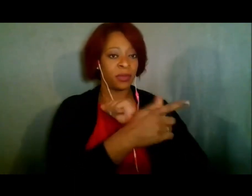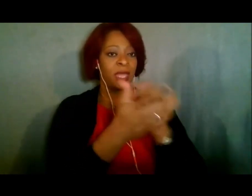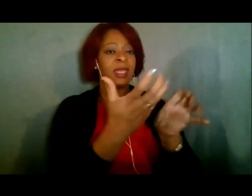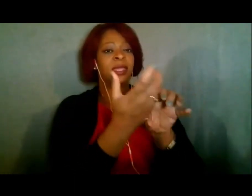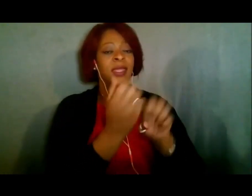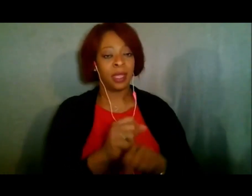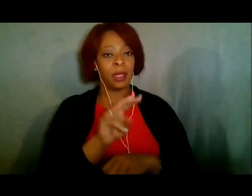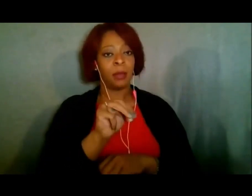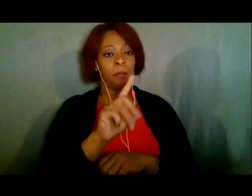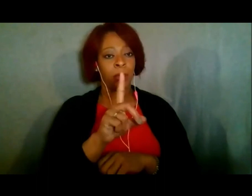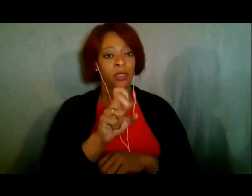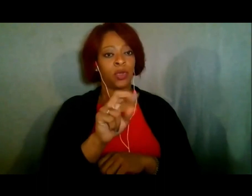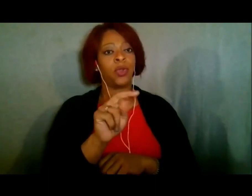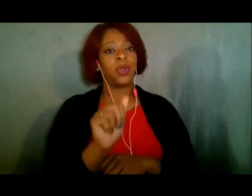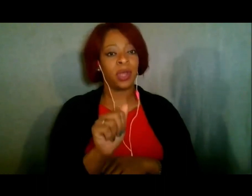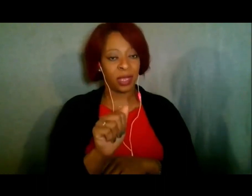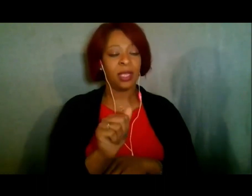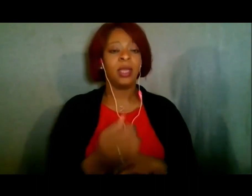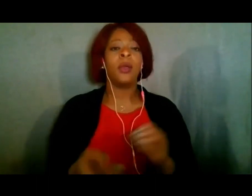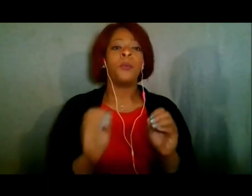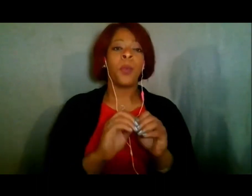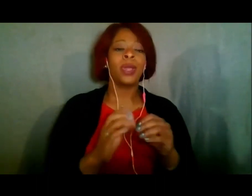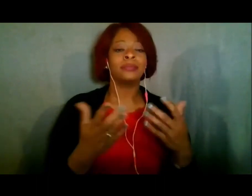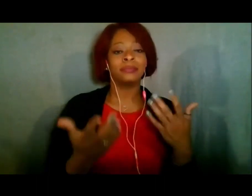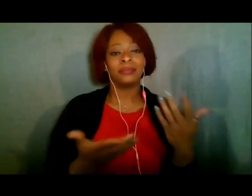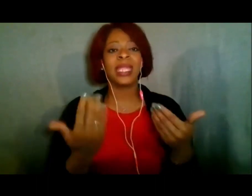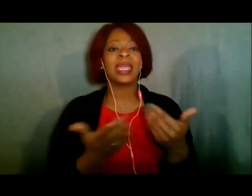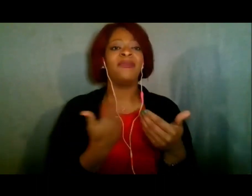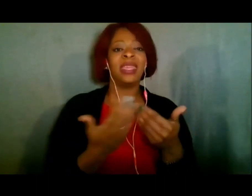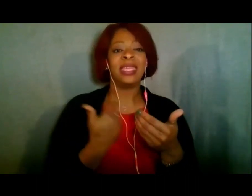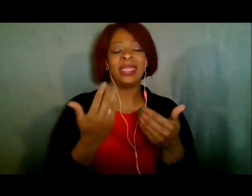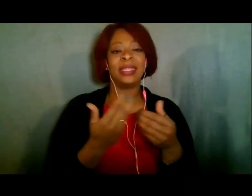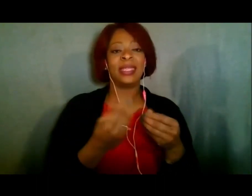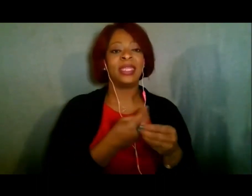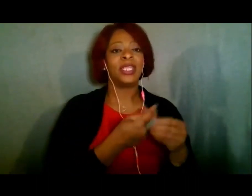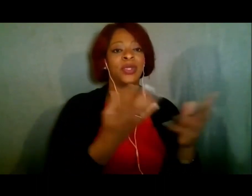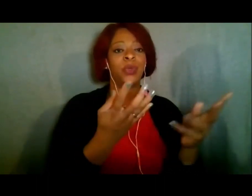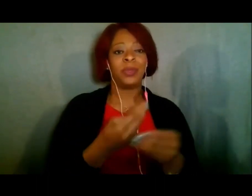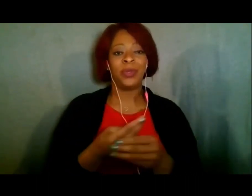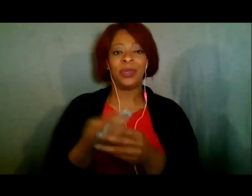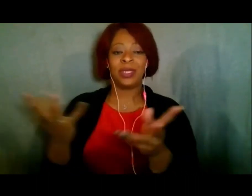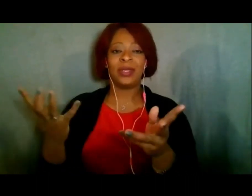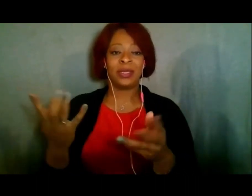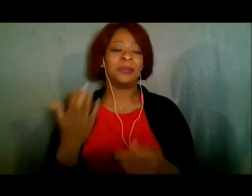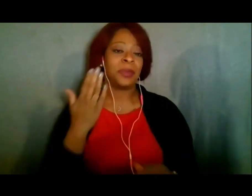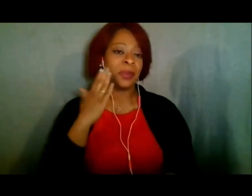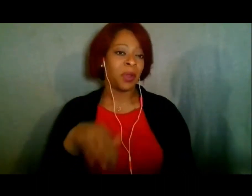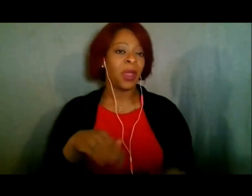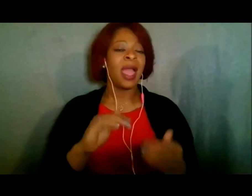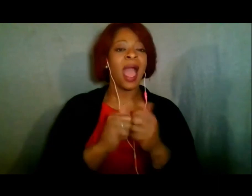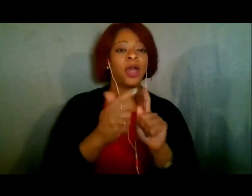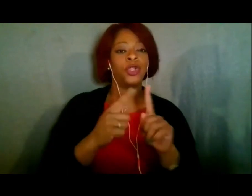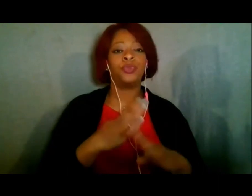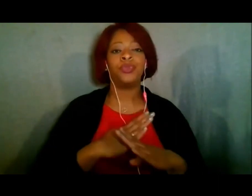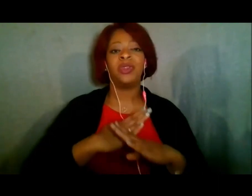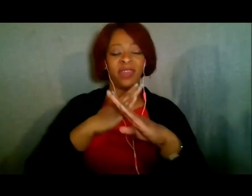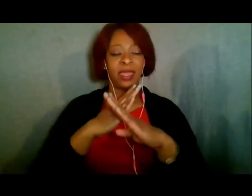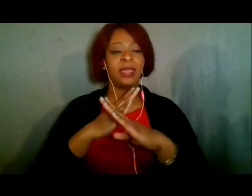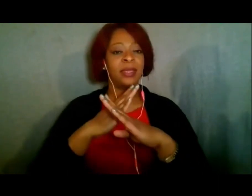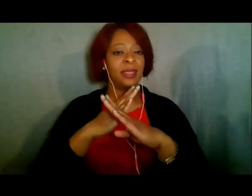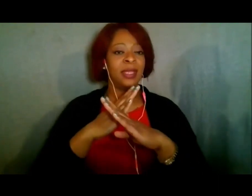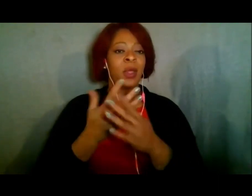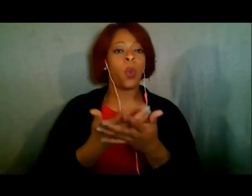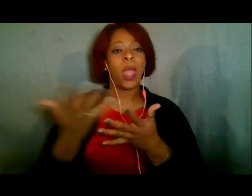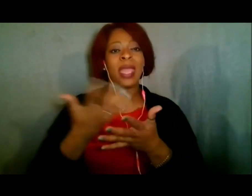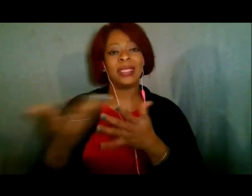the Moderna. And it's more of just the ease of distribution and a way to prevent